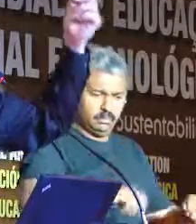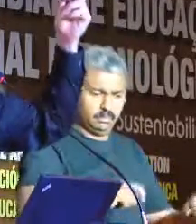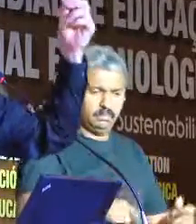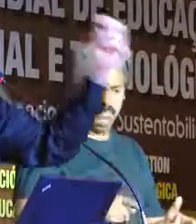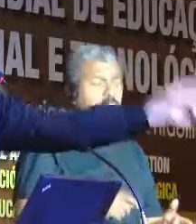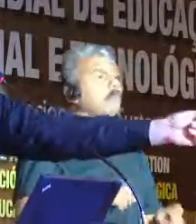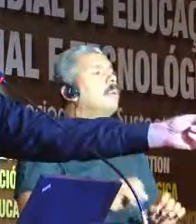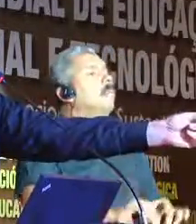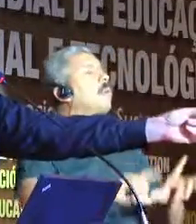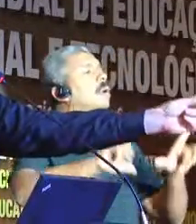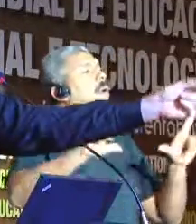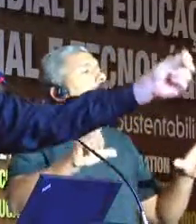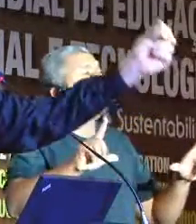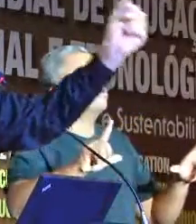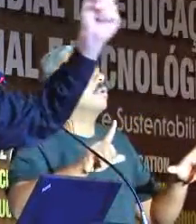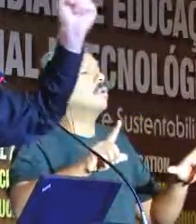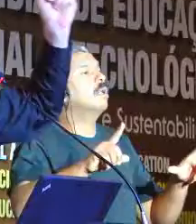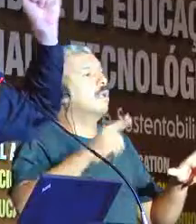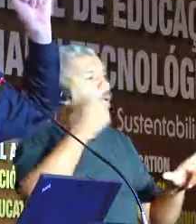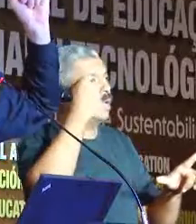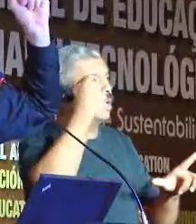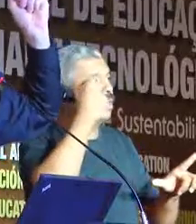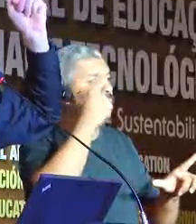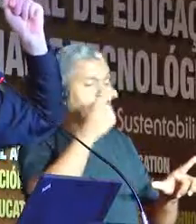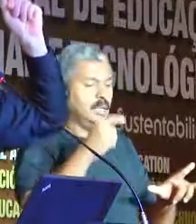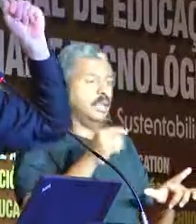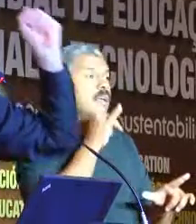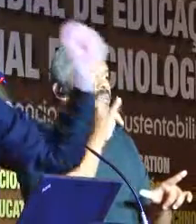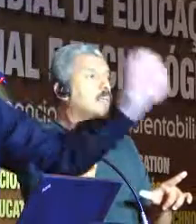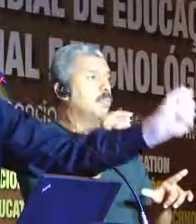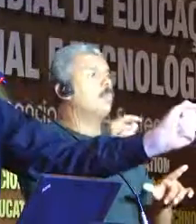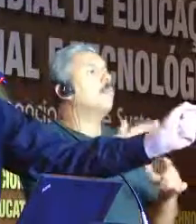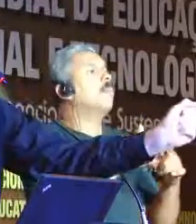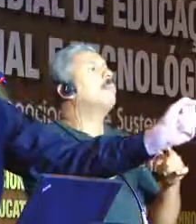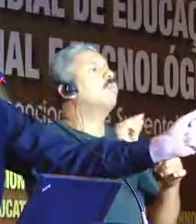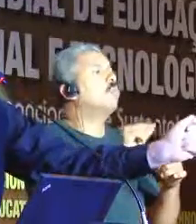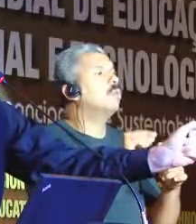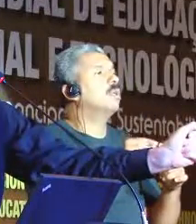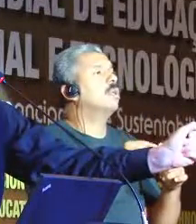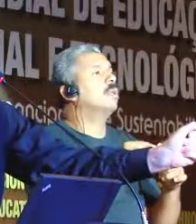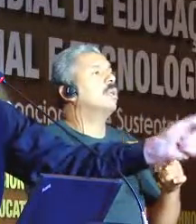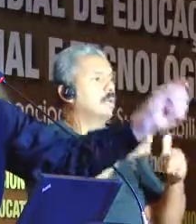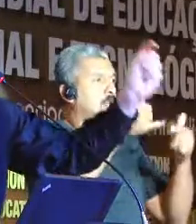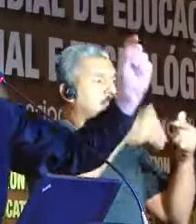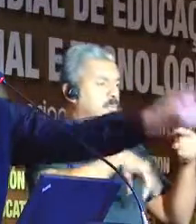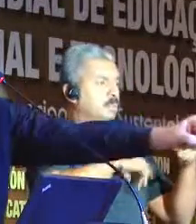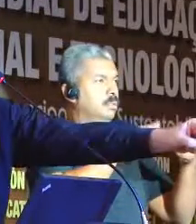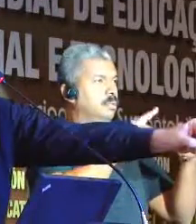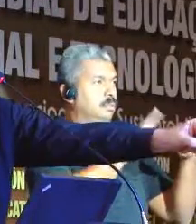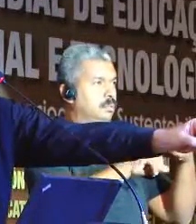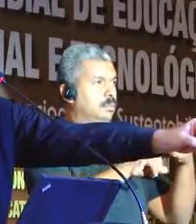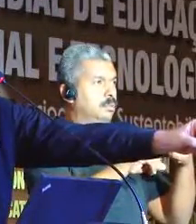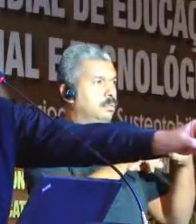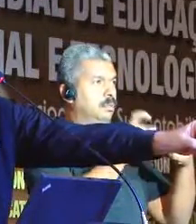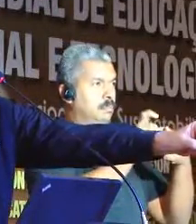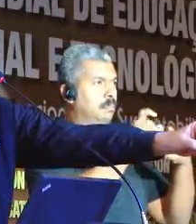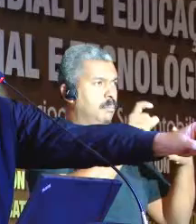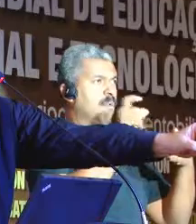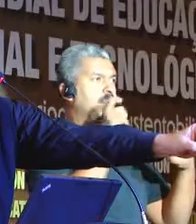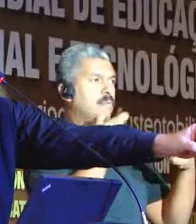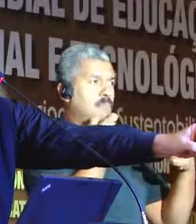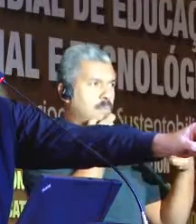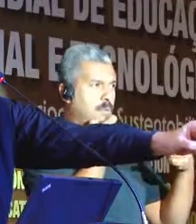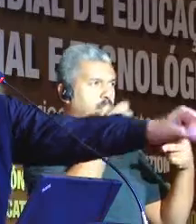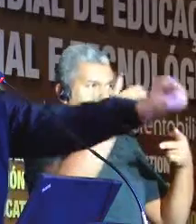Problems of data mining, problems of resource prospecting, which is very important to